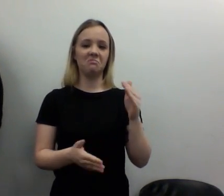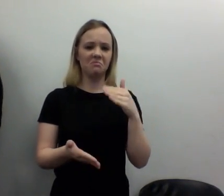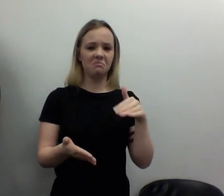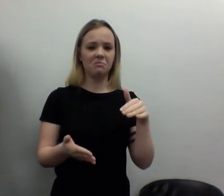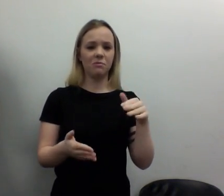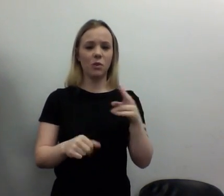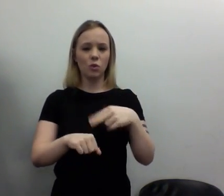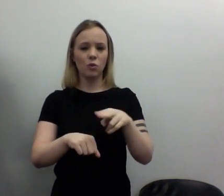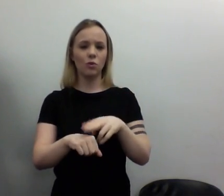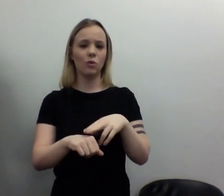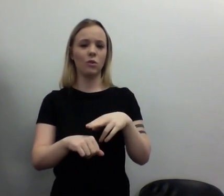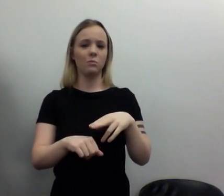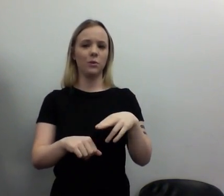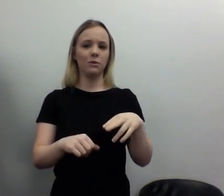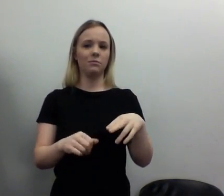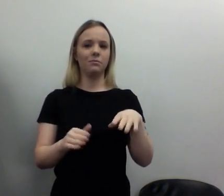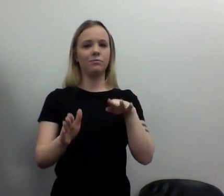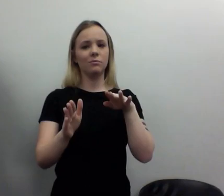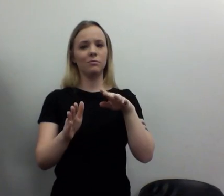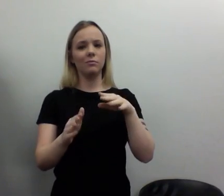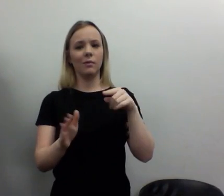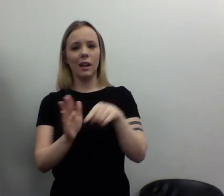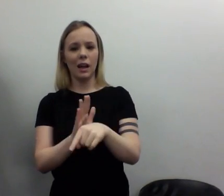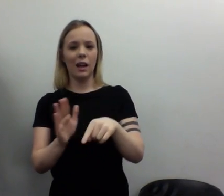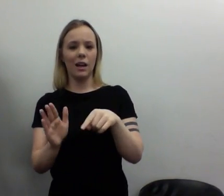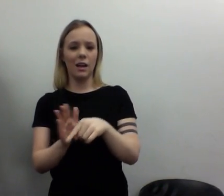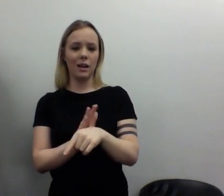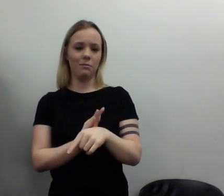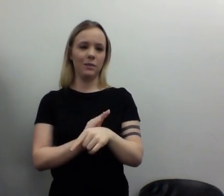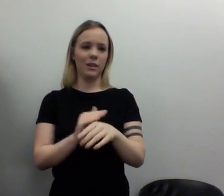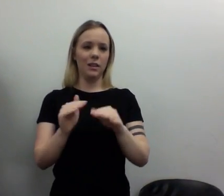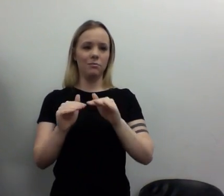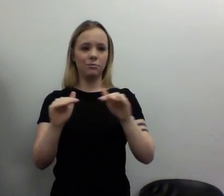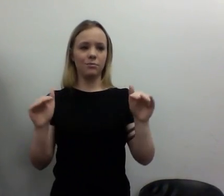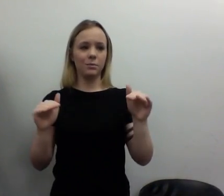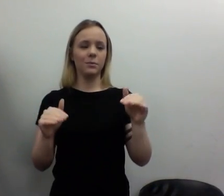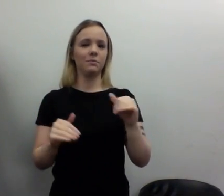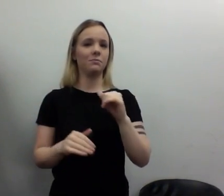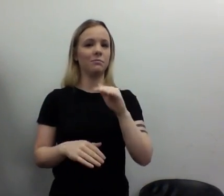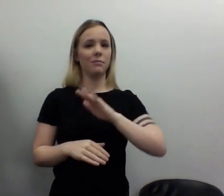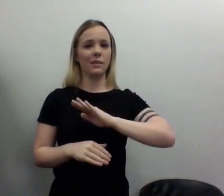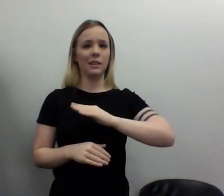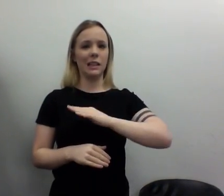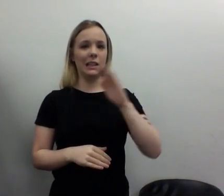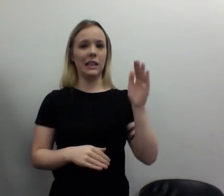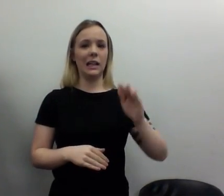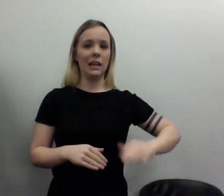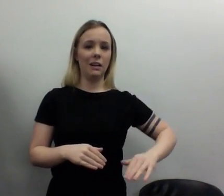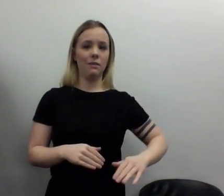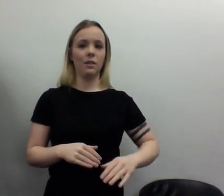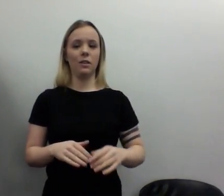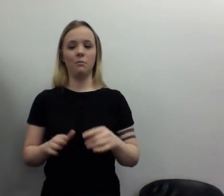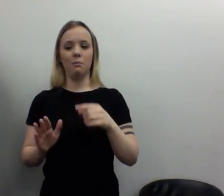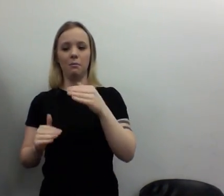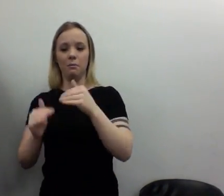100,000. It never went above, or never went below 4 per 100,000. Never went above 6 per 100,000. Very stable,